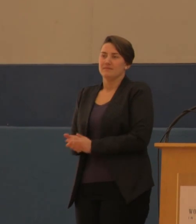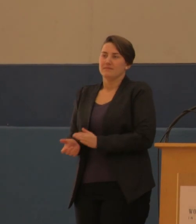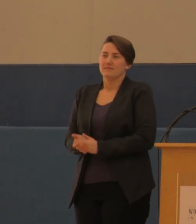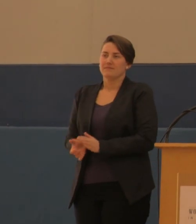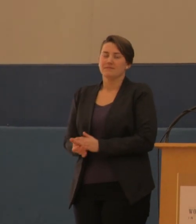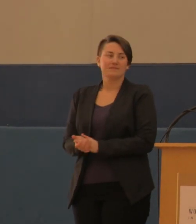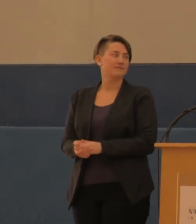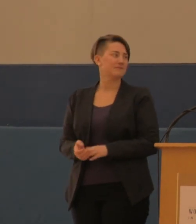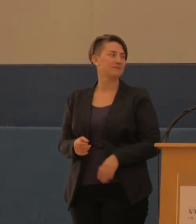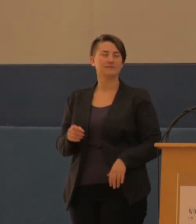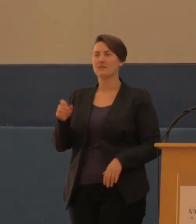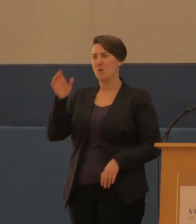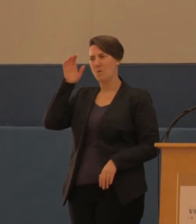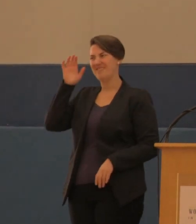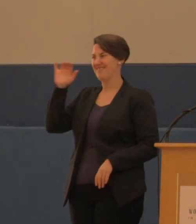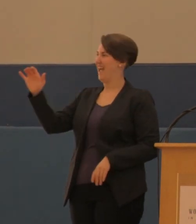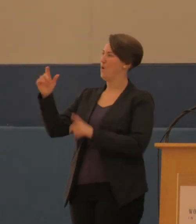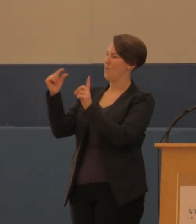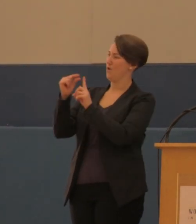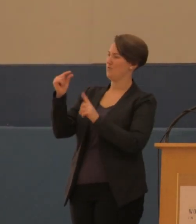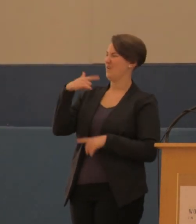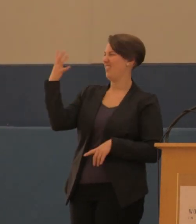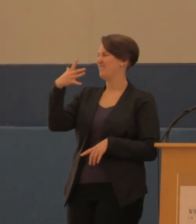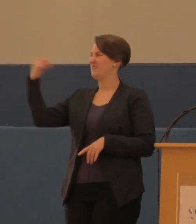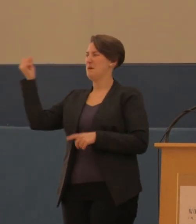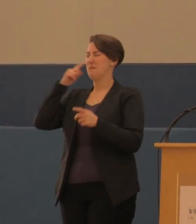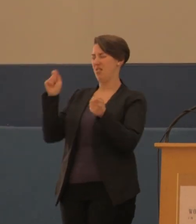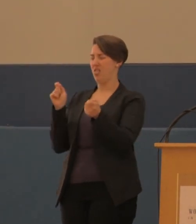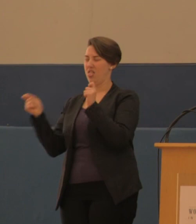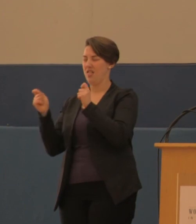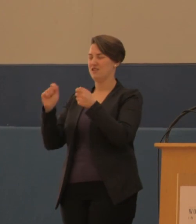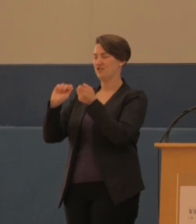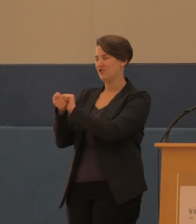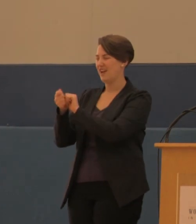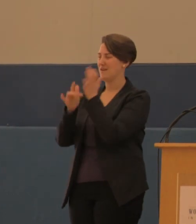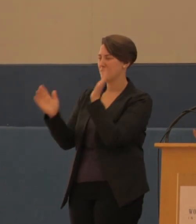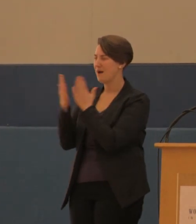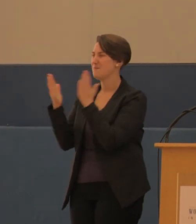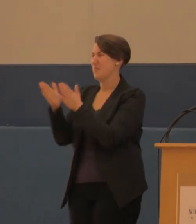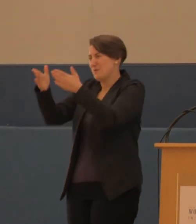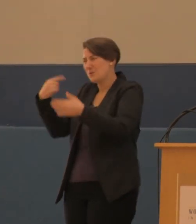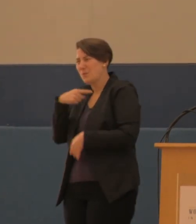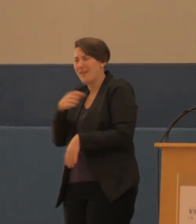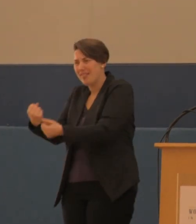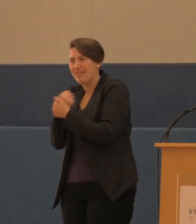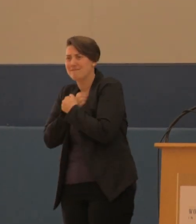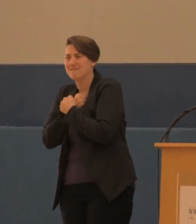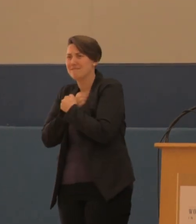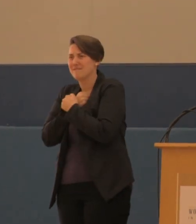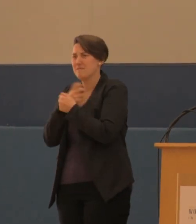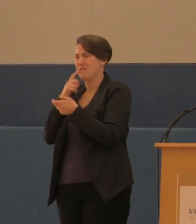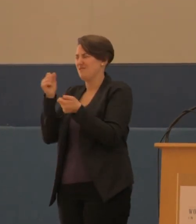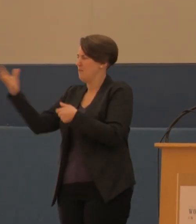We're going to reclaim that title for people who are taking it away and twisted the scriptures that we love, the person that we love so much.